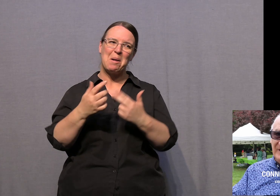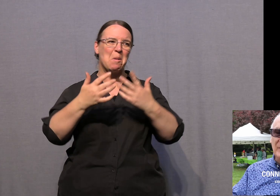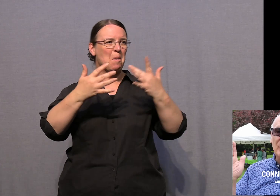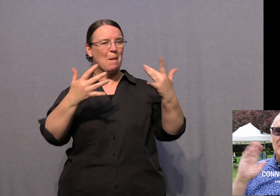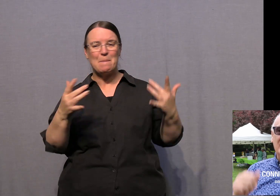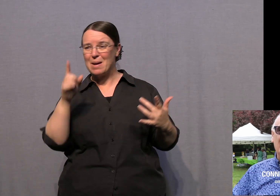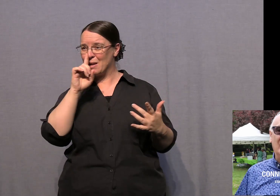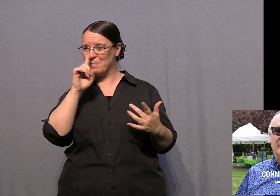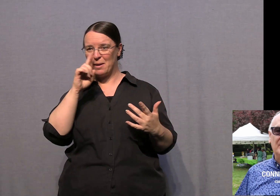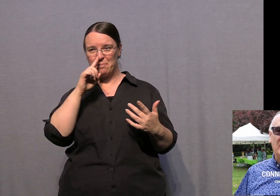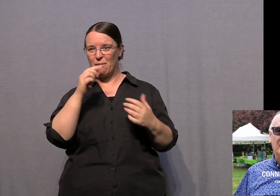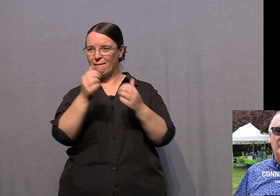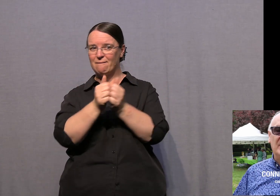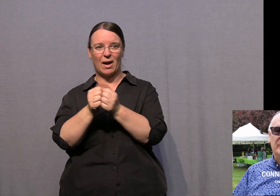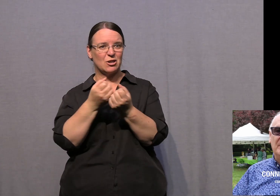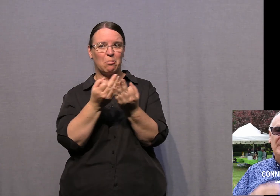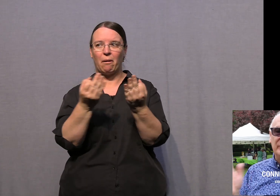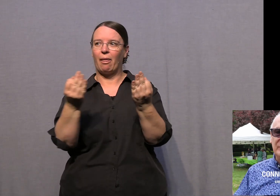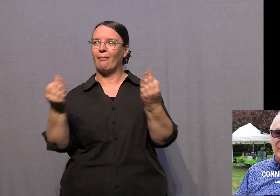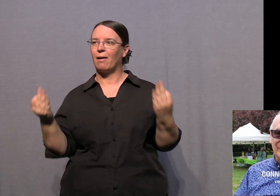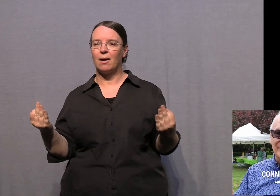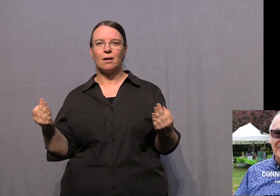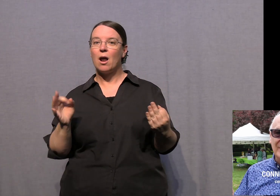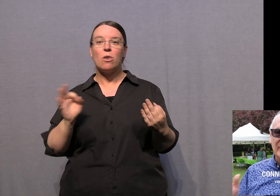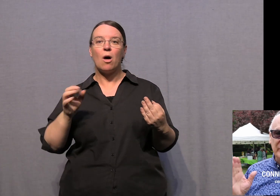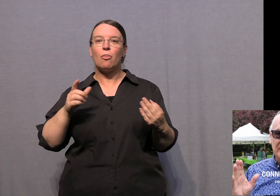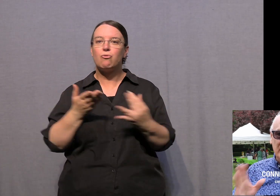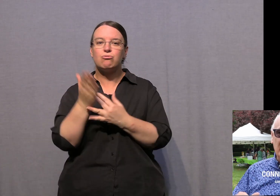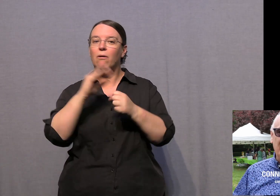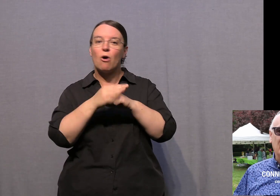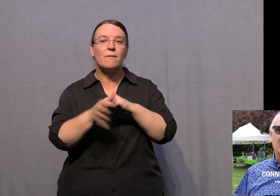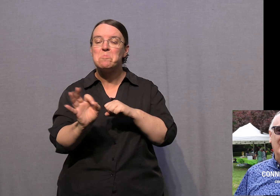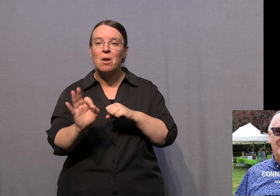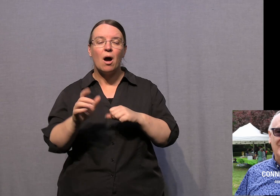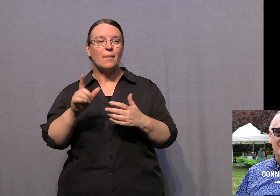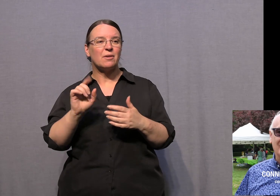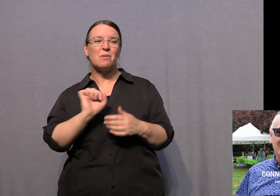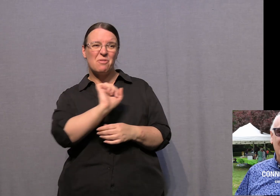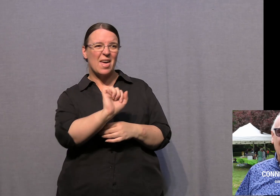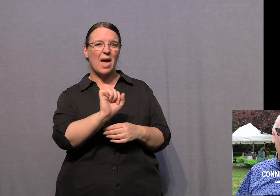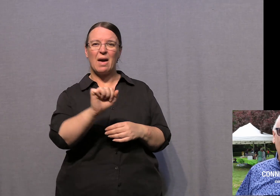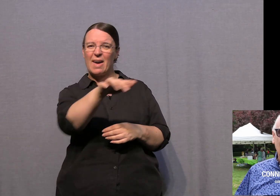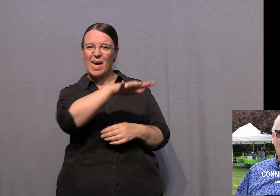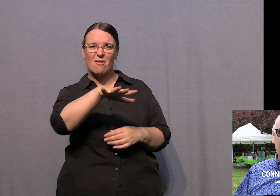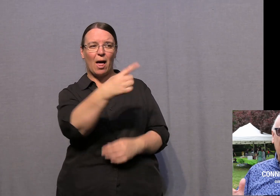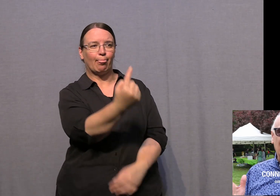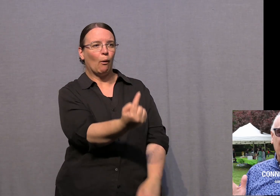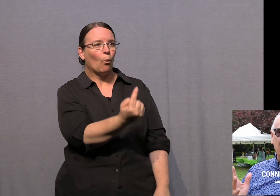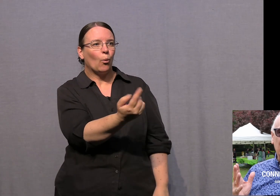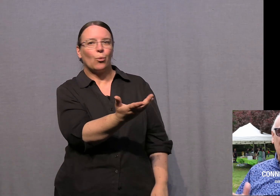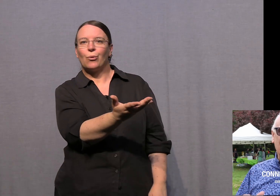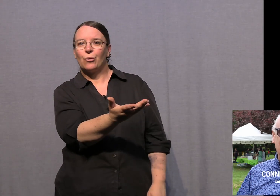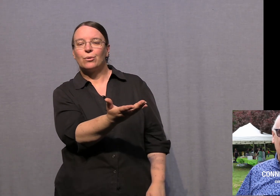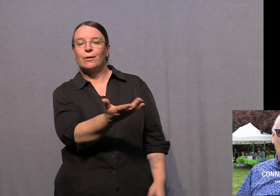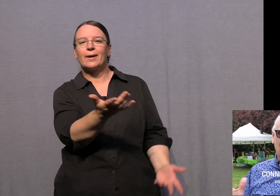out there who are not getting fellowship like this. And it's not because of COVID. It's just purely because of their location. So join us in